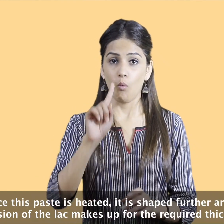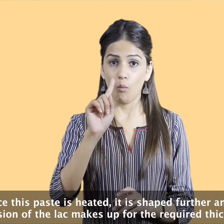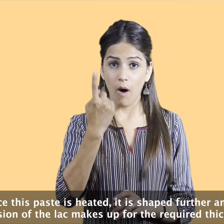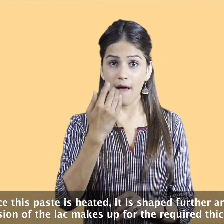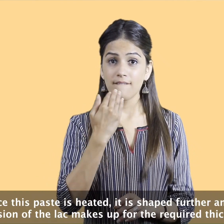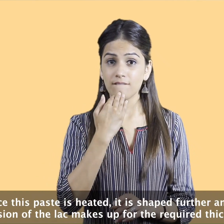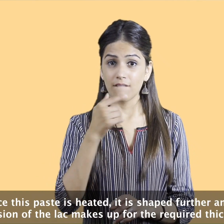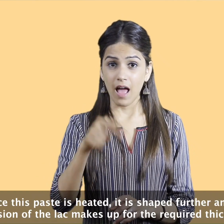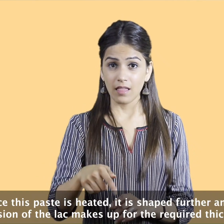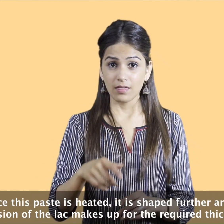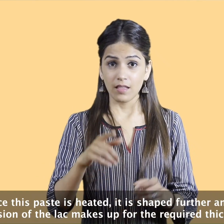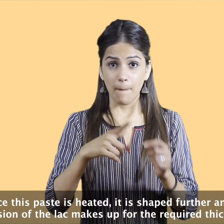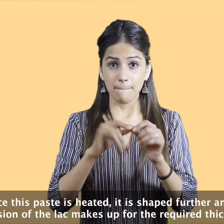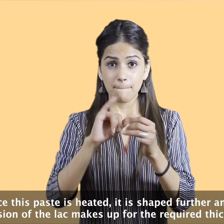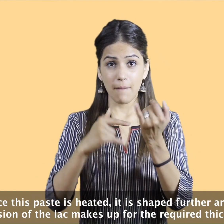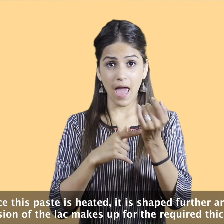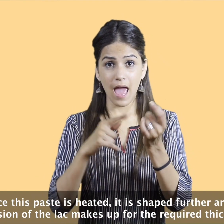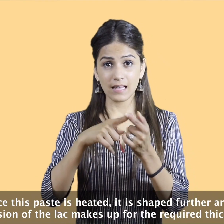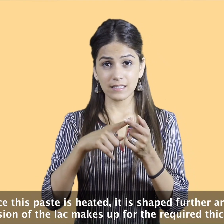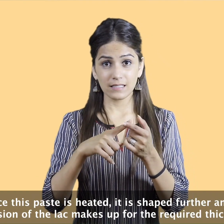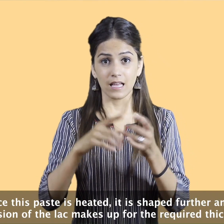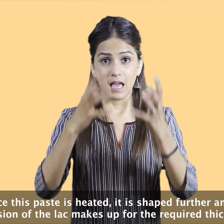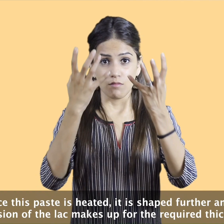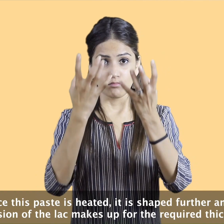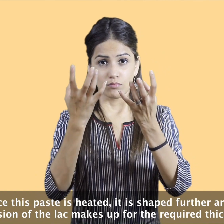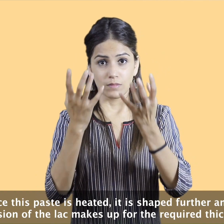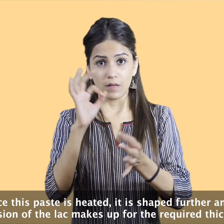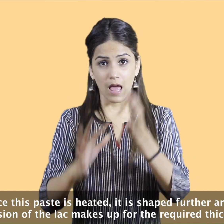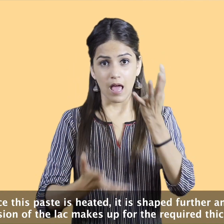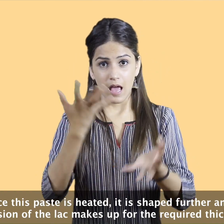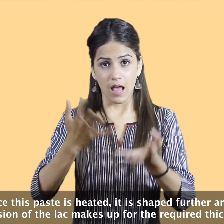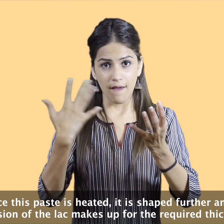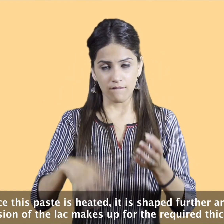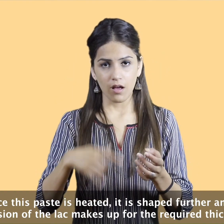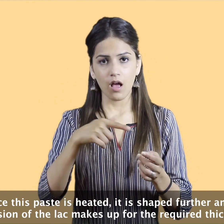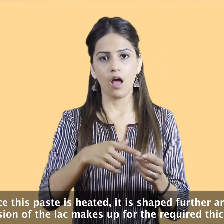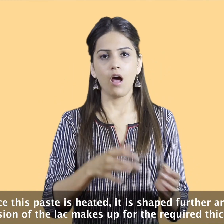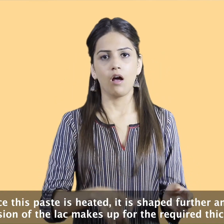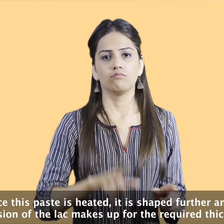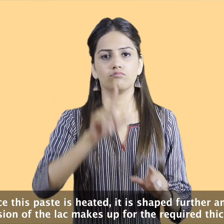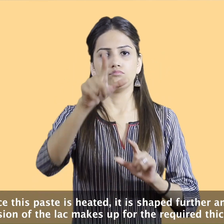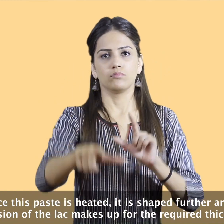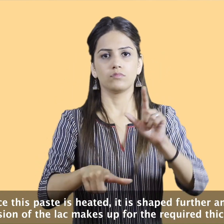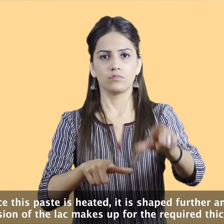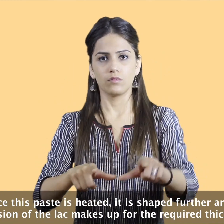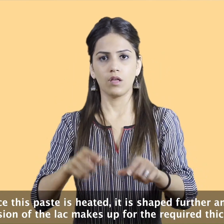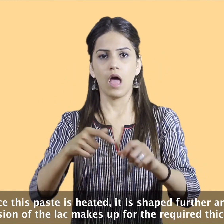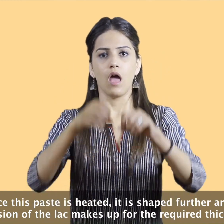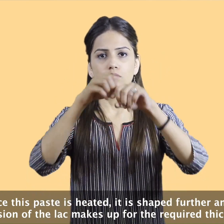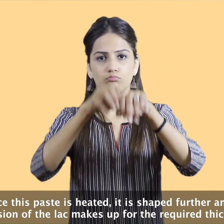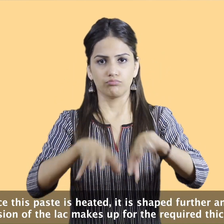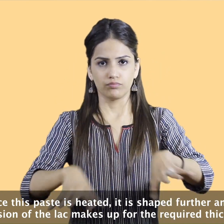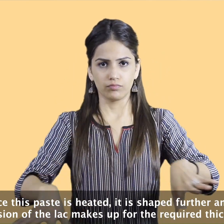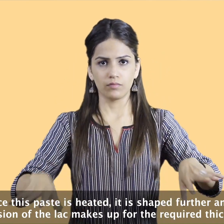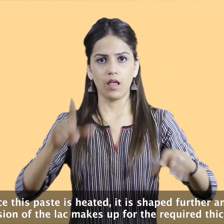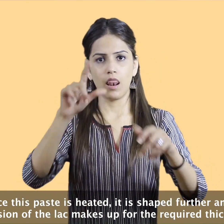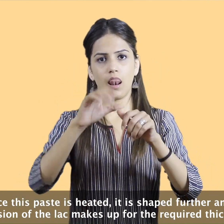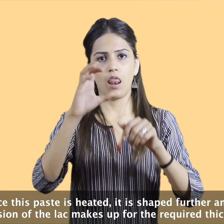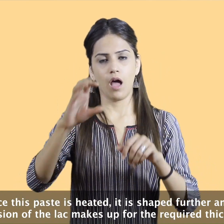Once this paste is heated, it is shaped further and the expansion of the lac makes up for the